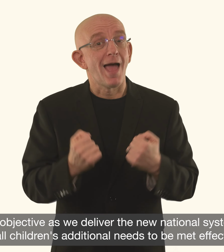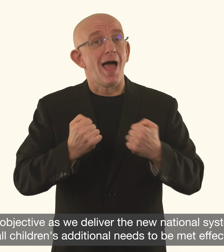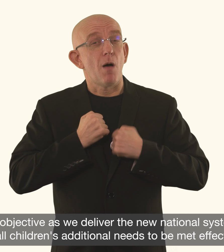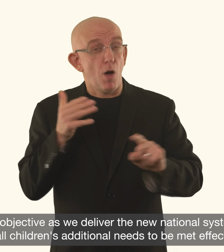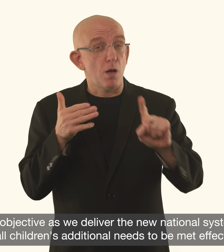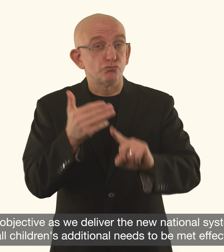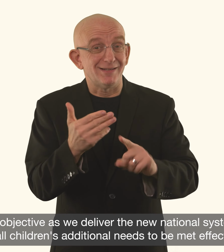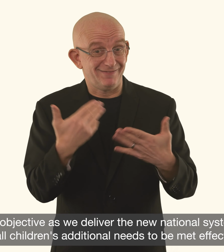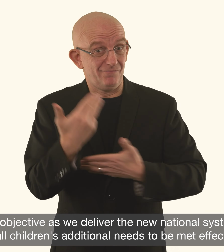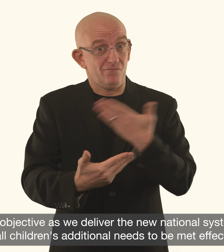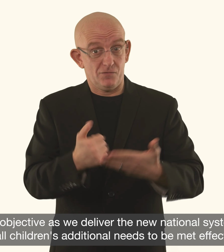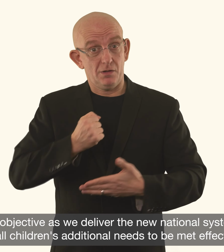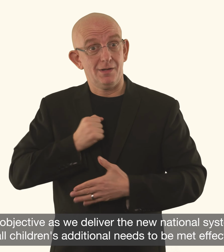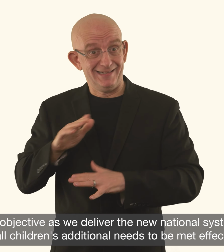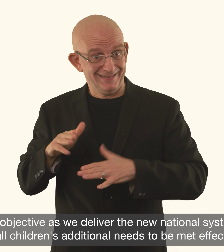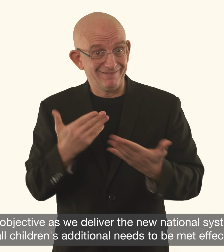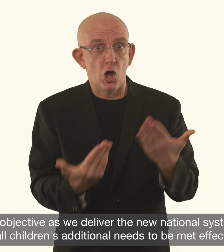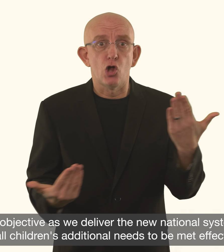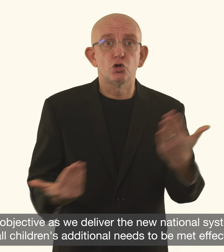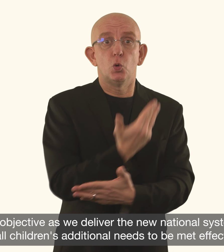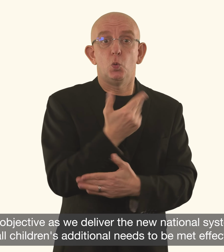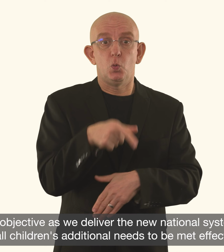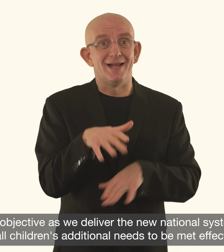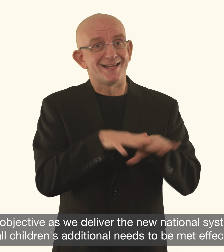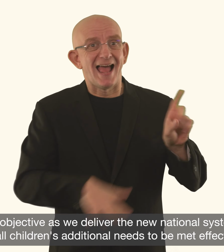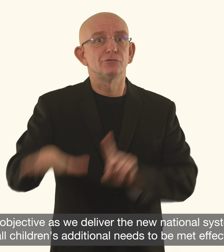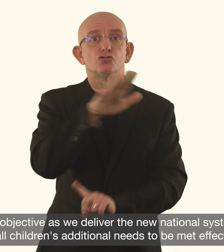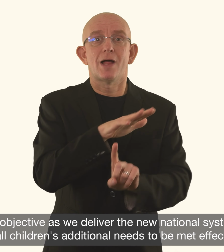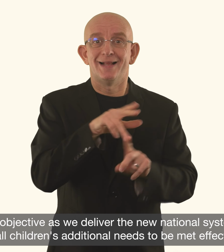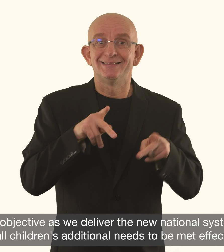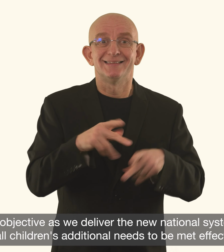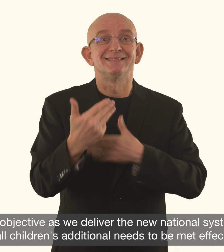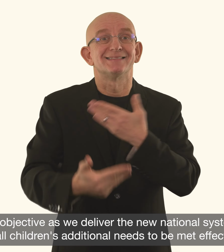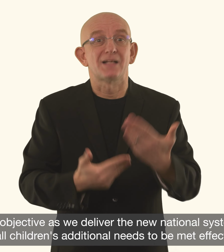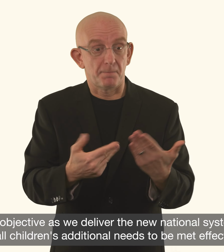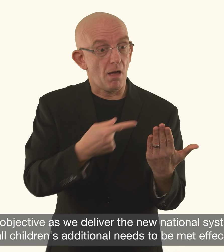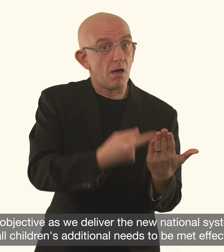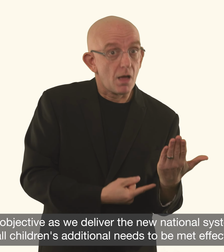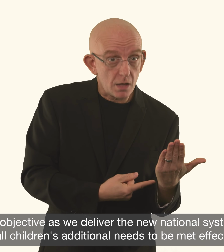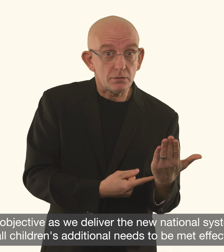Our objective, as we deliver the new national system, is for all children's additional needs to be met effectively.